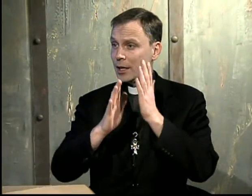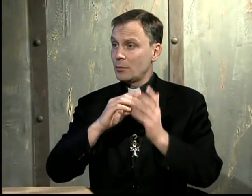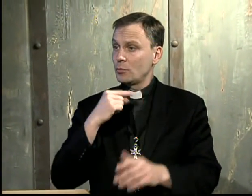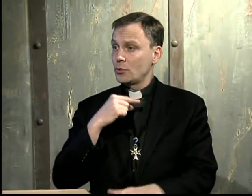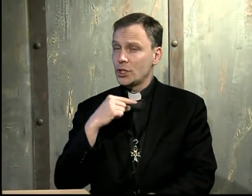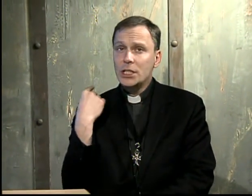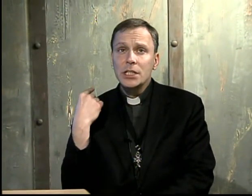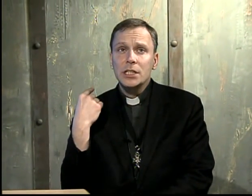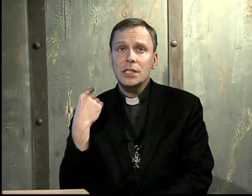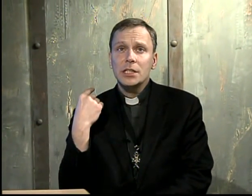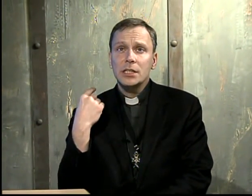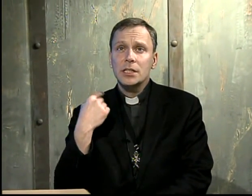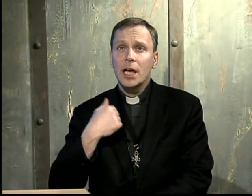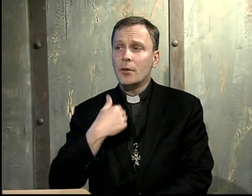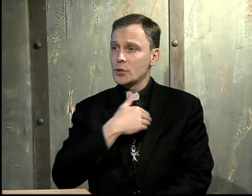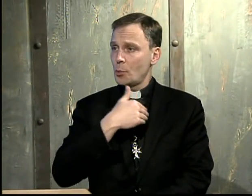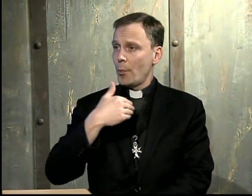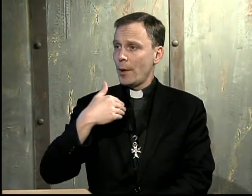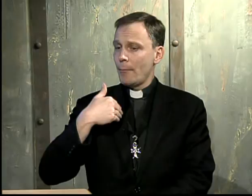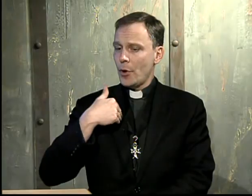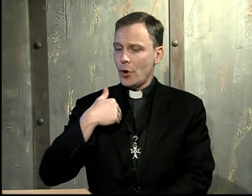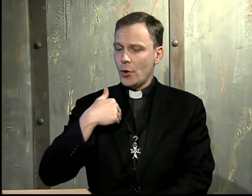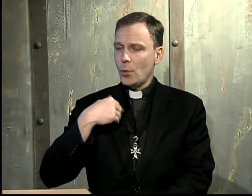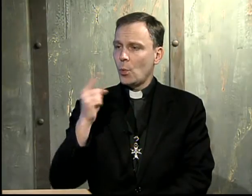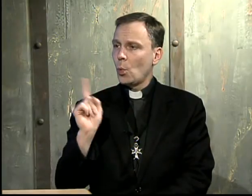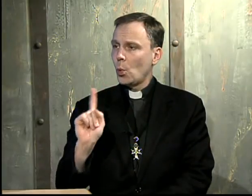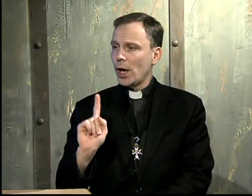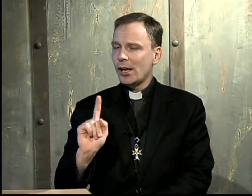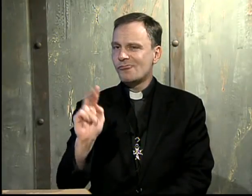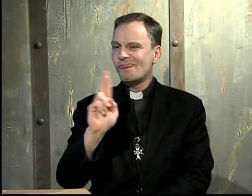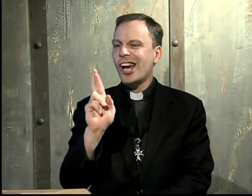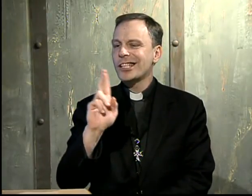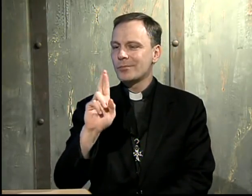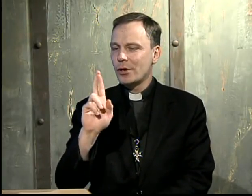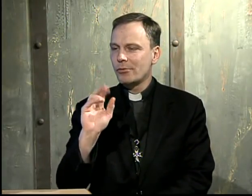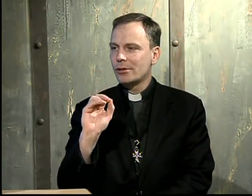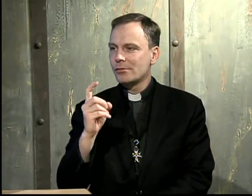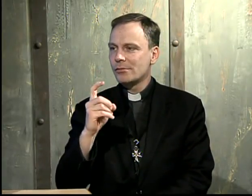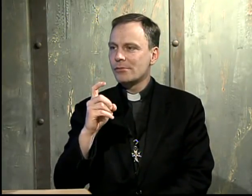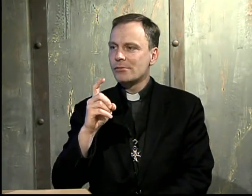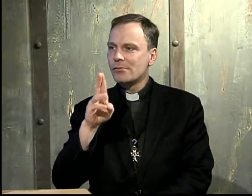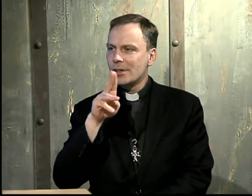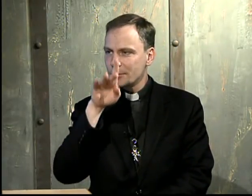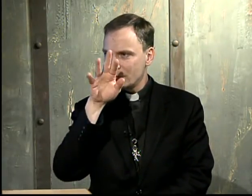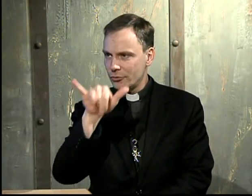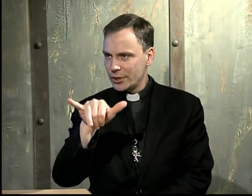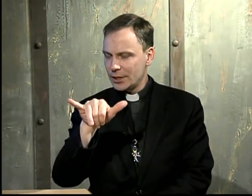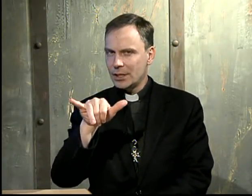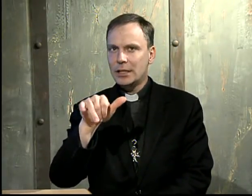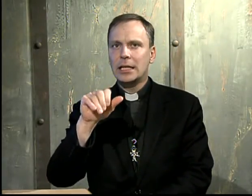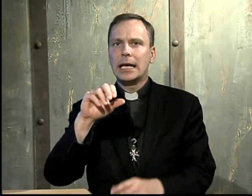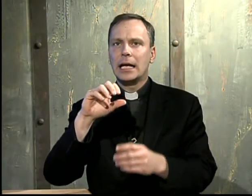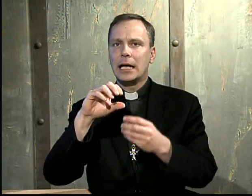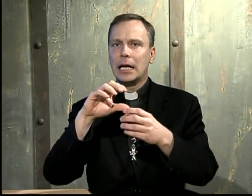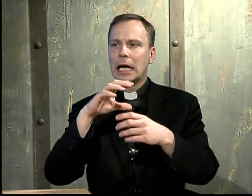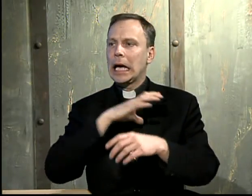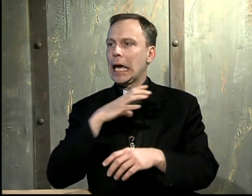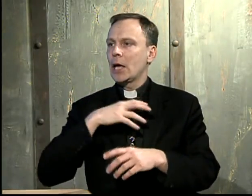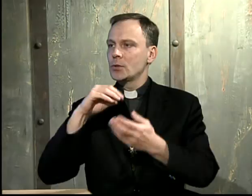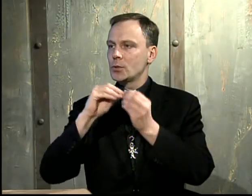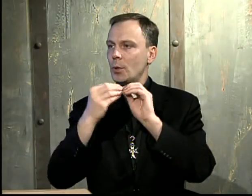I remember even before I became a priest, I was involved as a member of the Knights of Columbus in Roxbury.